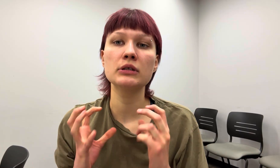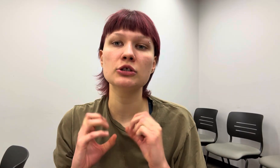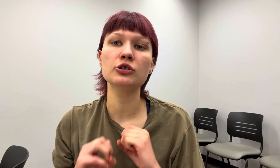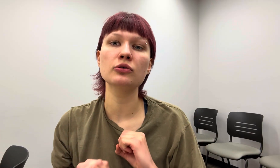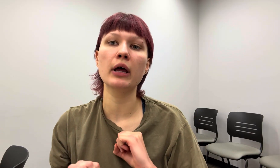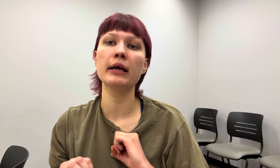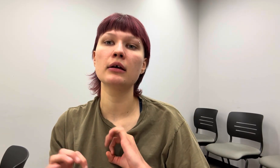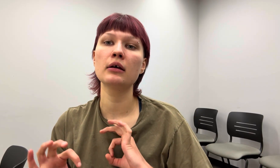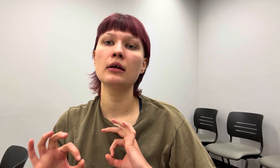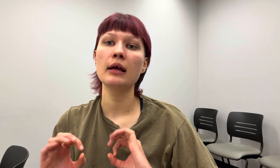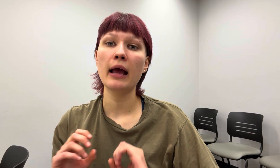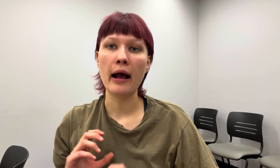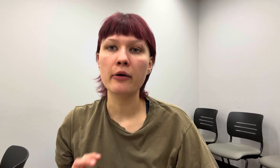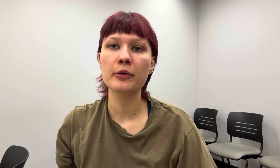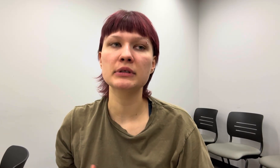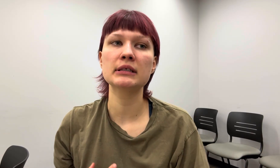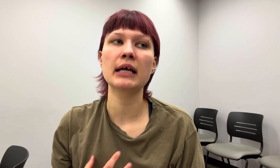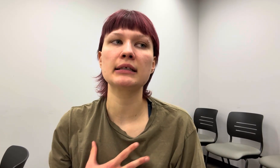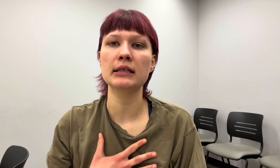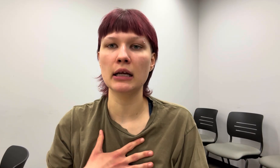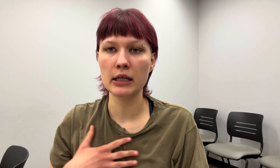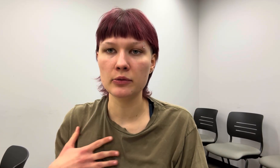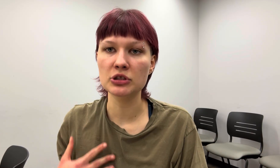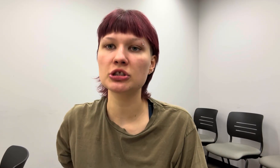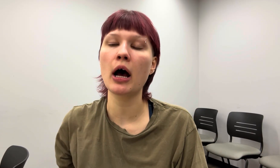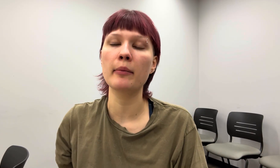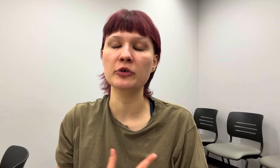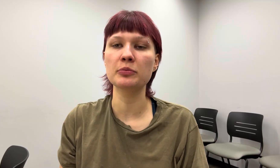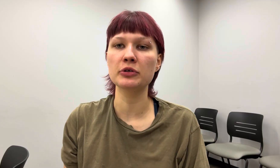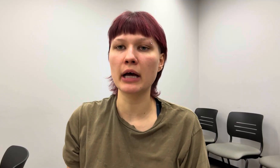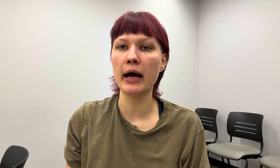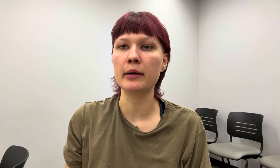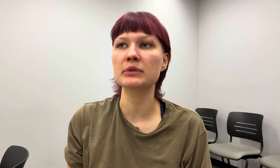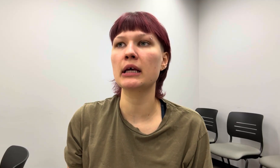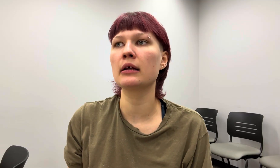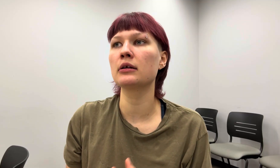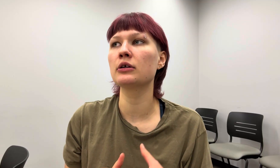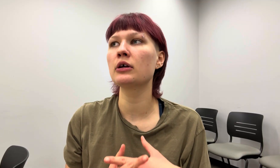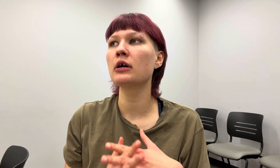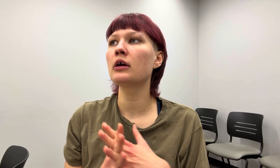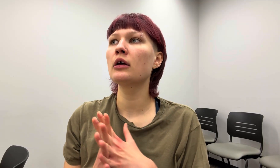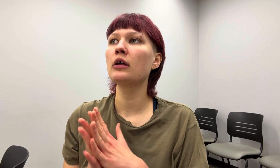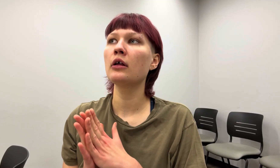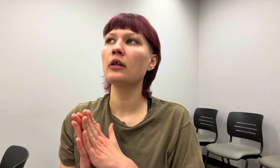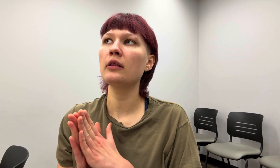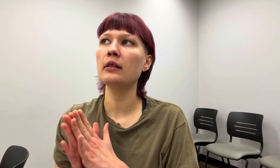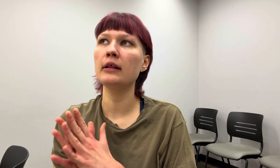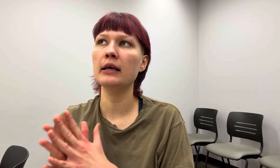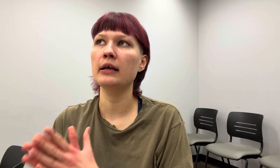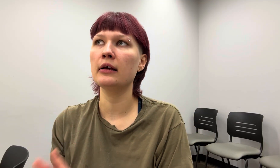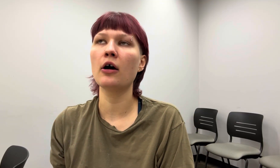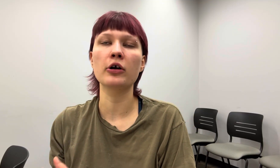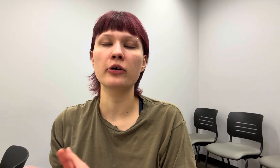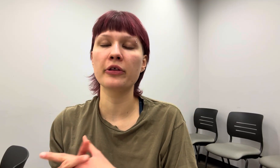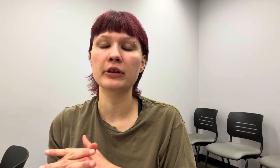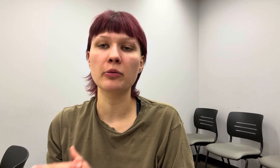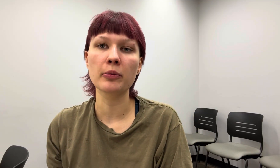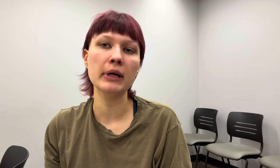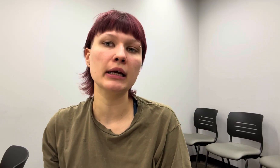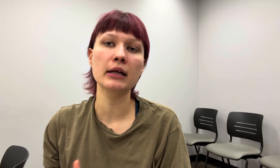into like how he was assassinated. He was shot multiple times, and the article that they were reading in